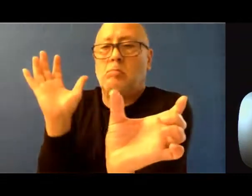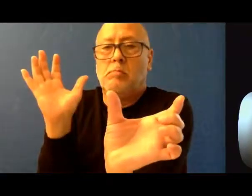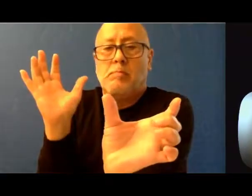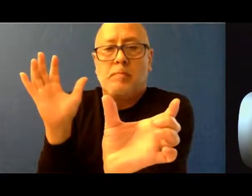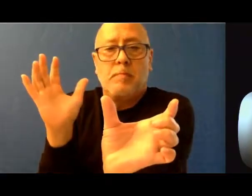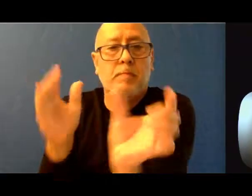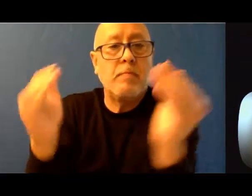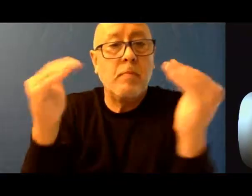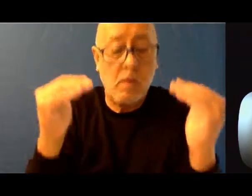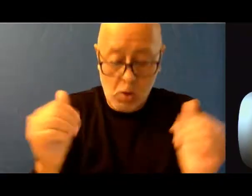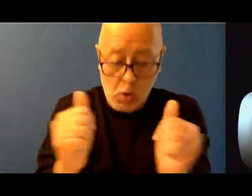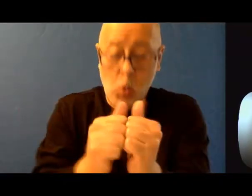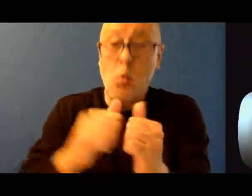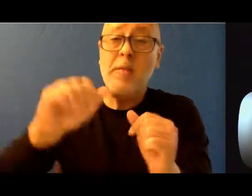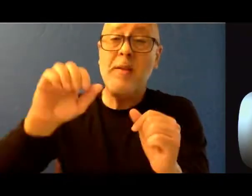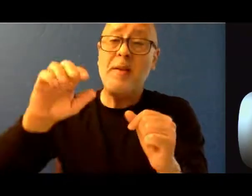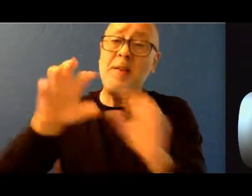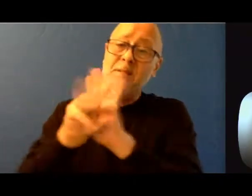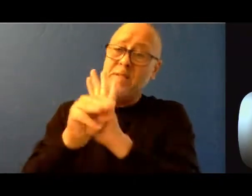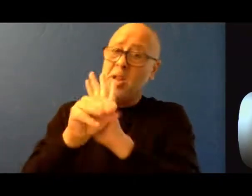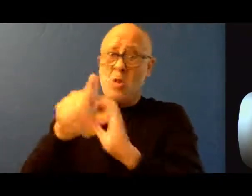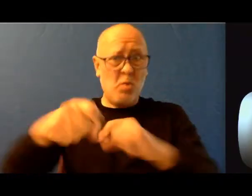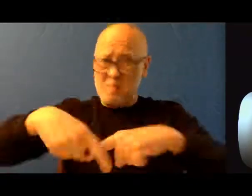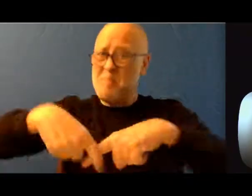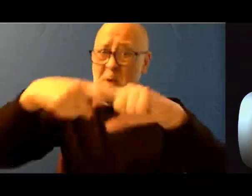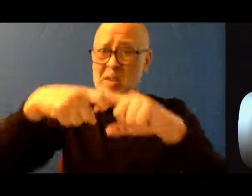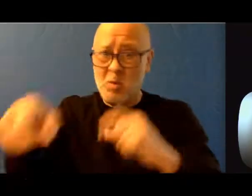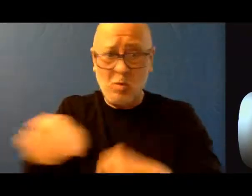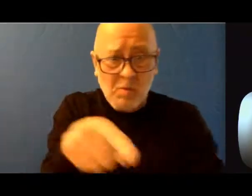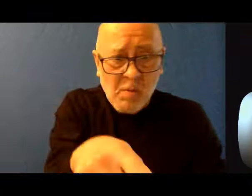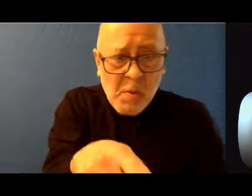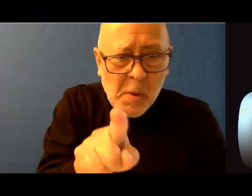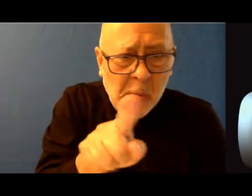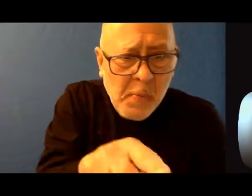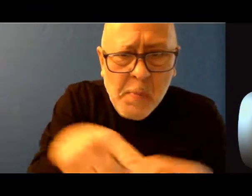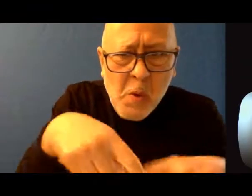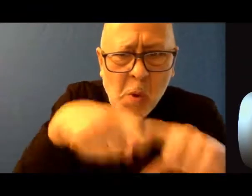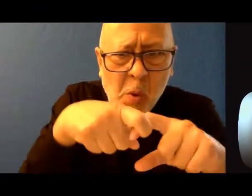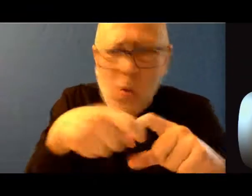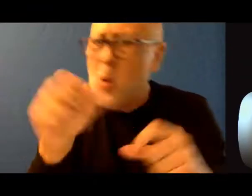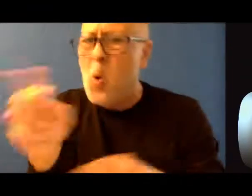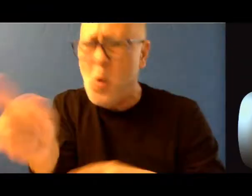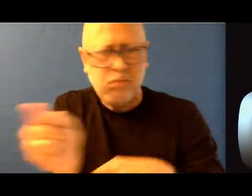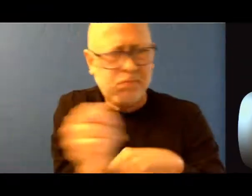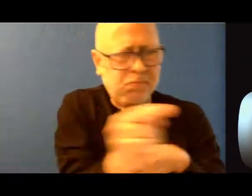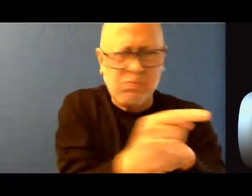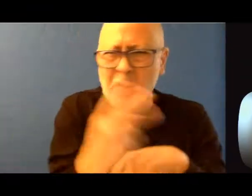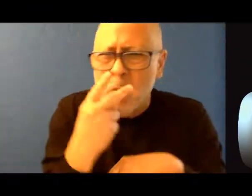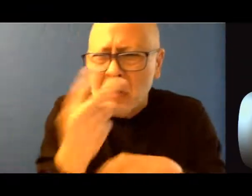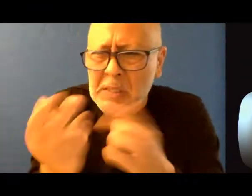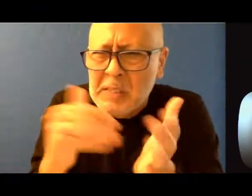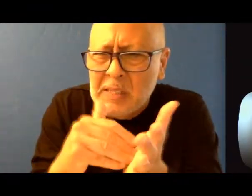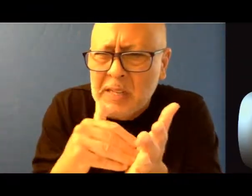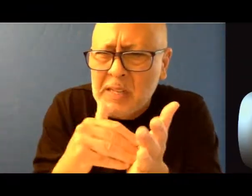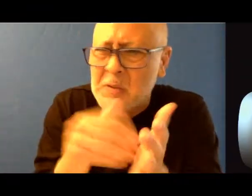with a video you can stop and pause me at any point, go through the material and write it in as you need to. You can take your